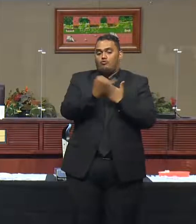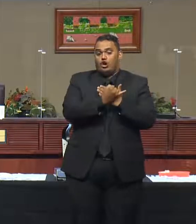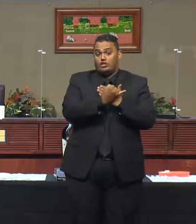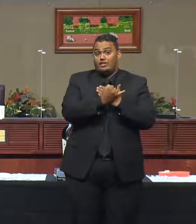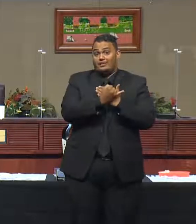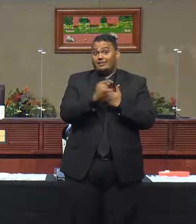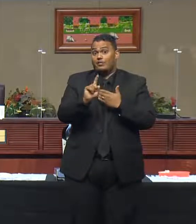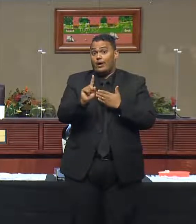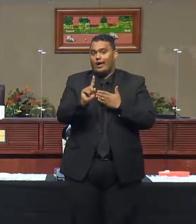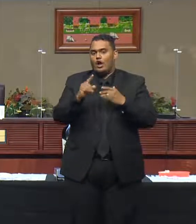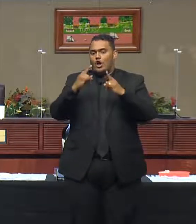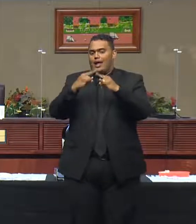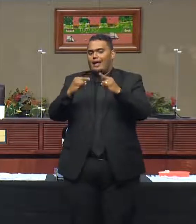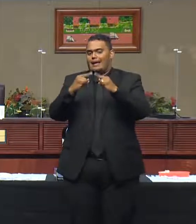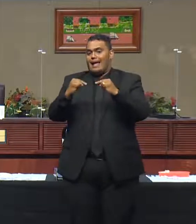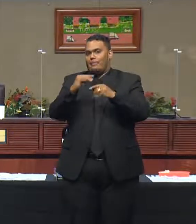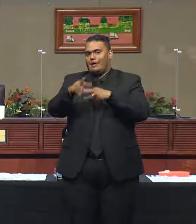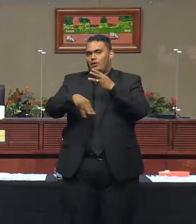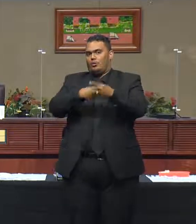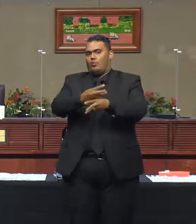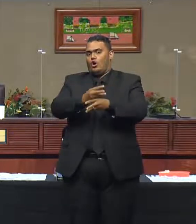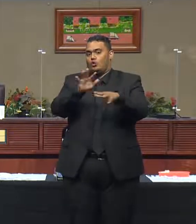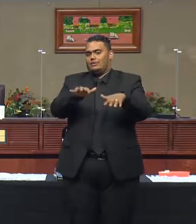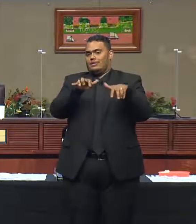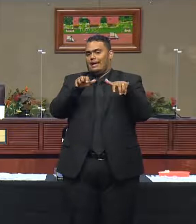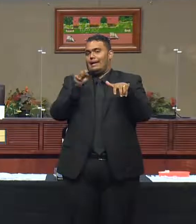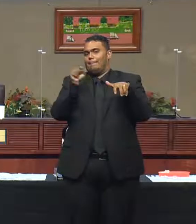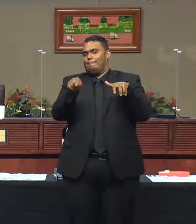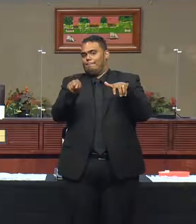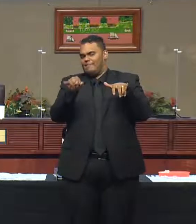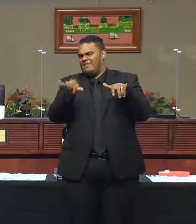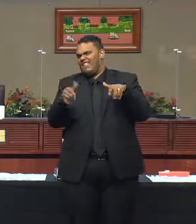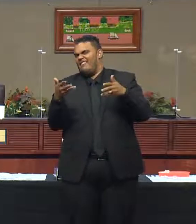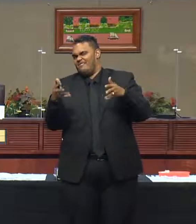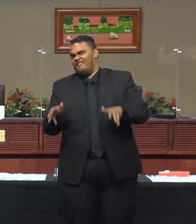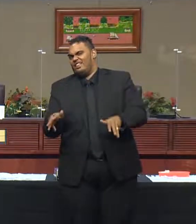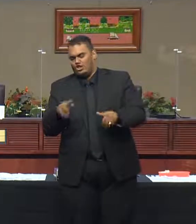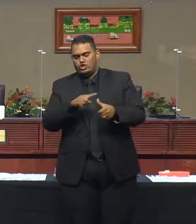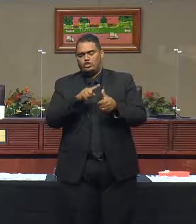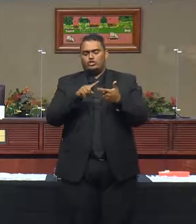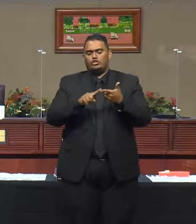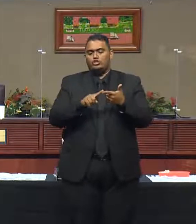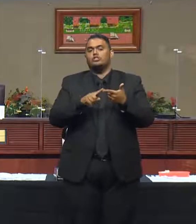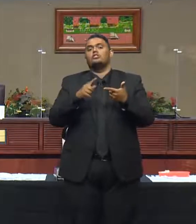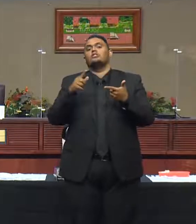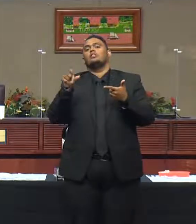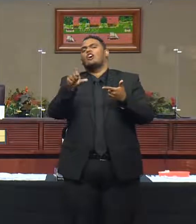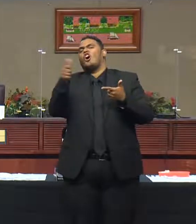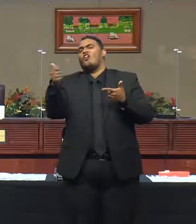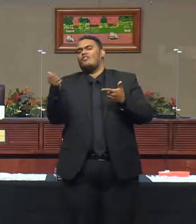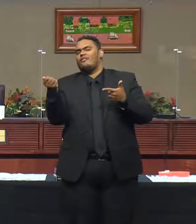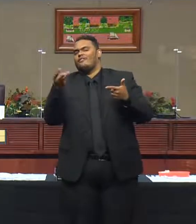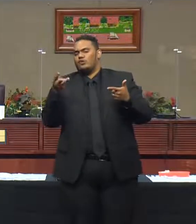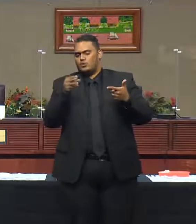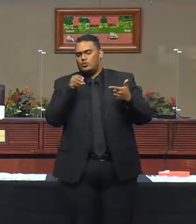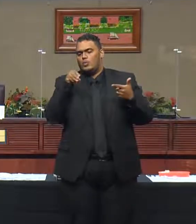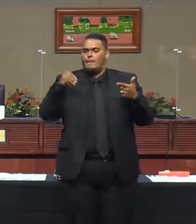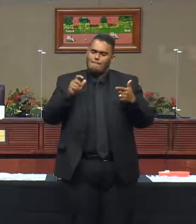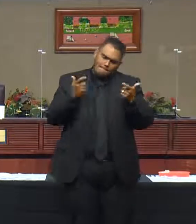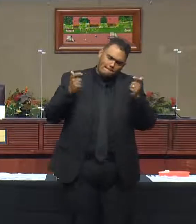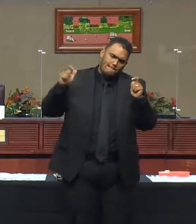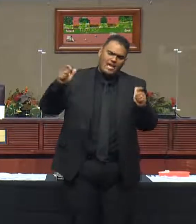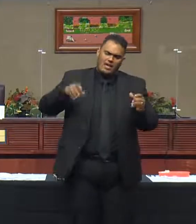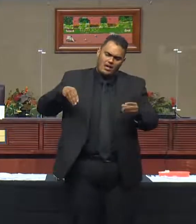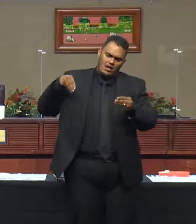done. We had a couple of other big expenditures we had to make. Those are done. By the same token, one